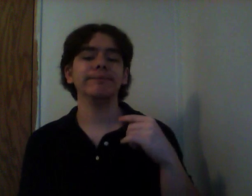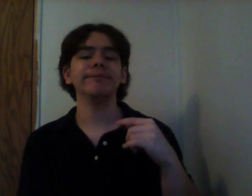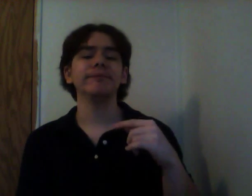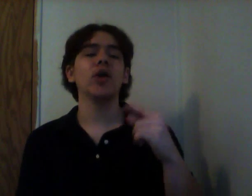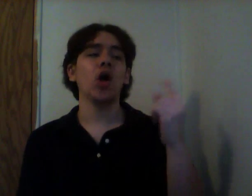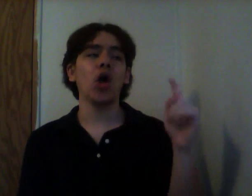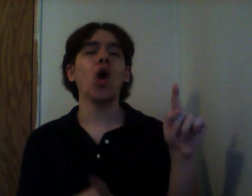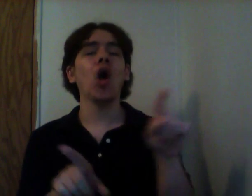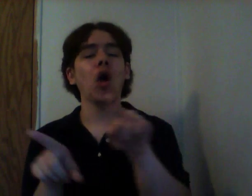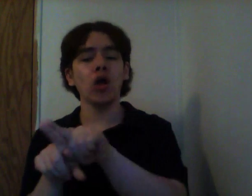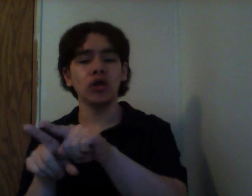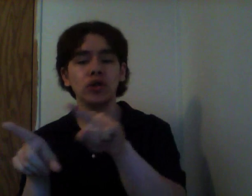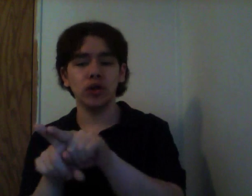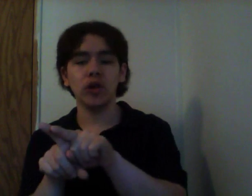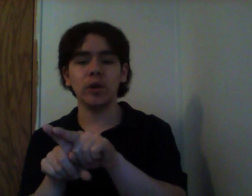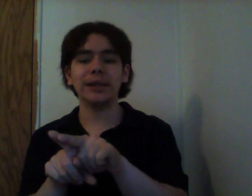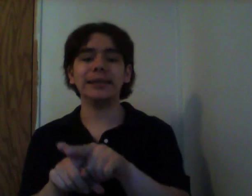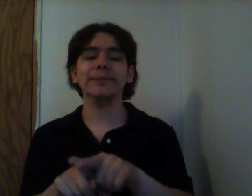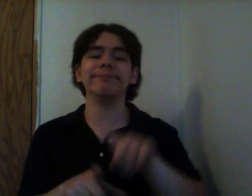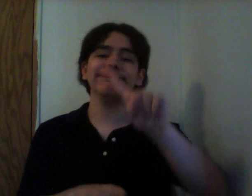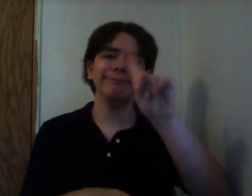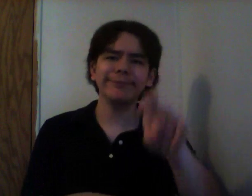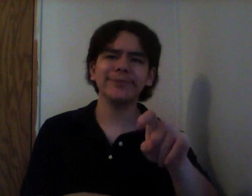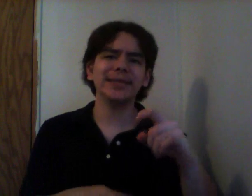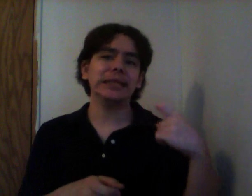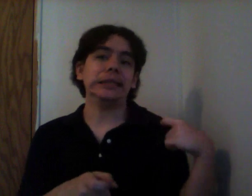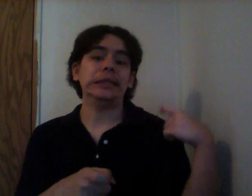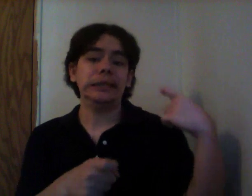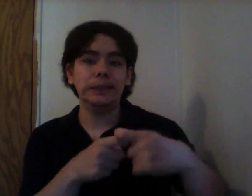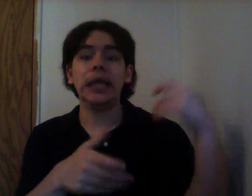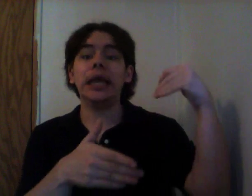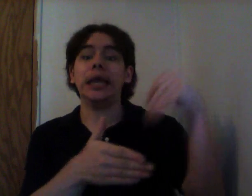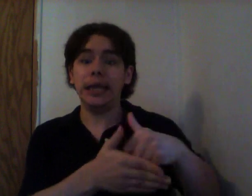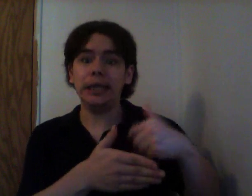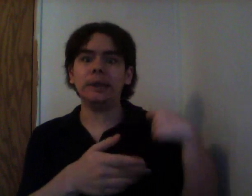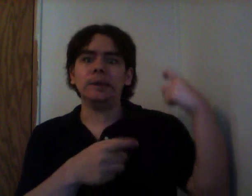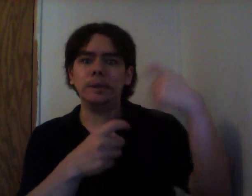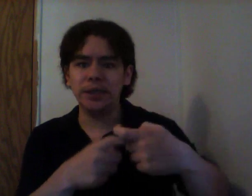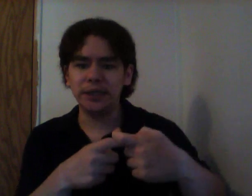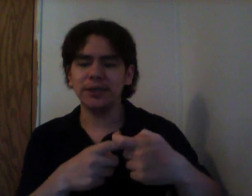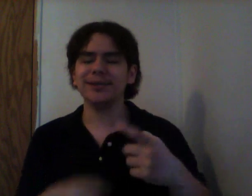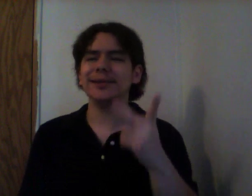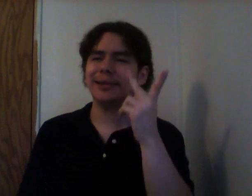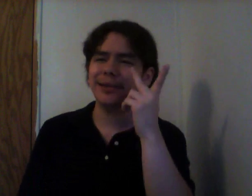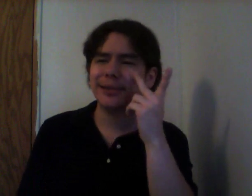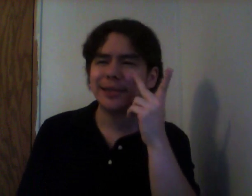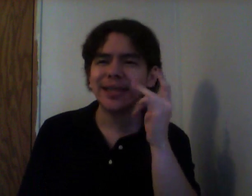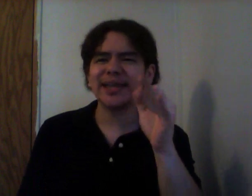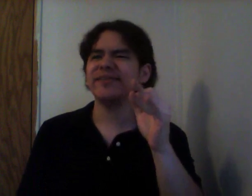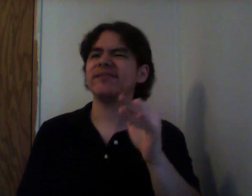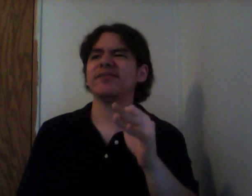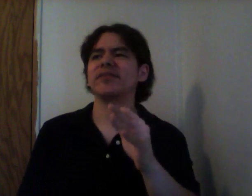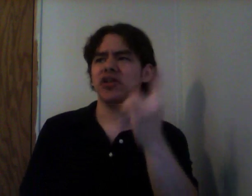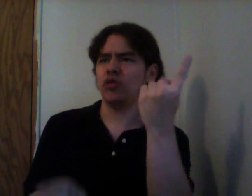from the native Spanish speakers, just to be 100% sure. Yeah, the reason I've been getting so many replies to that other